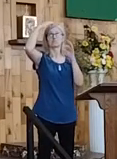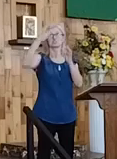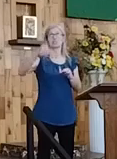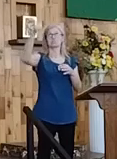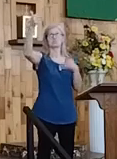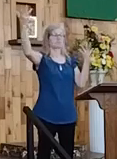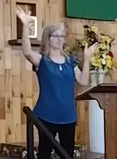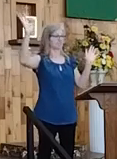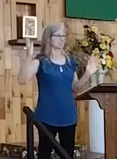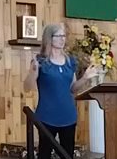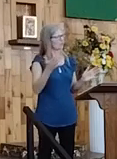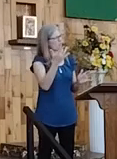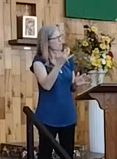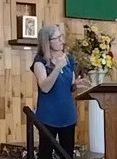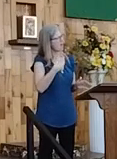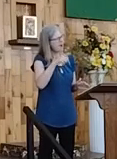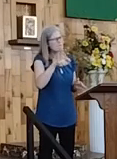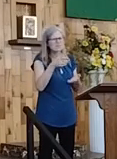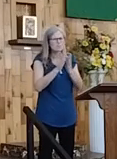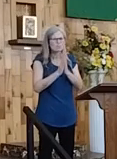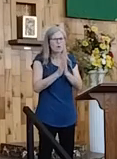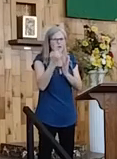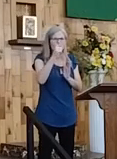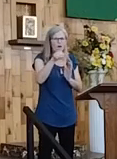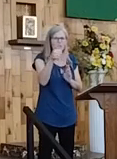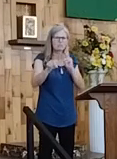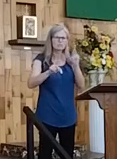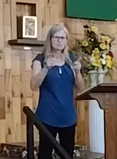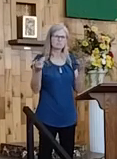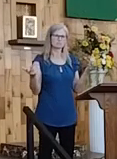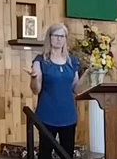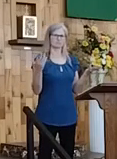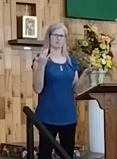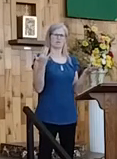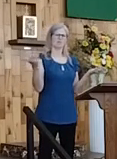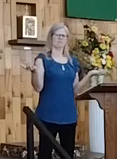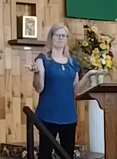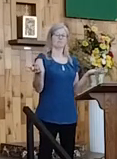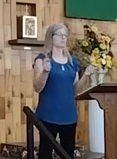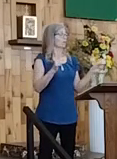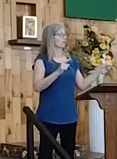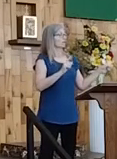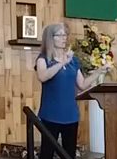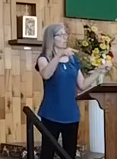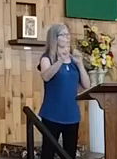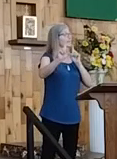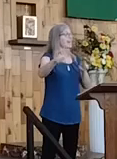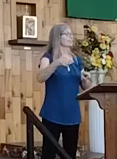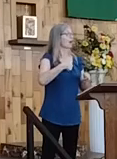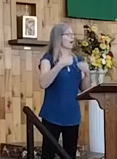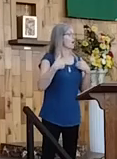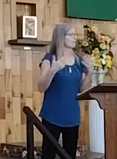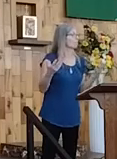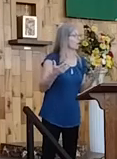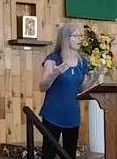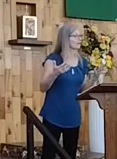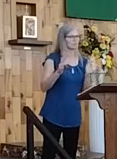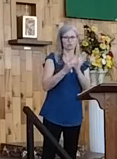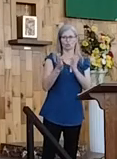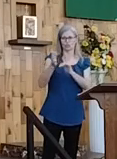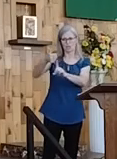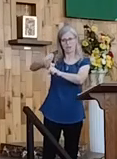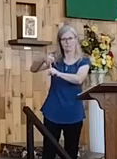So why should we be praying? And the only answer I have for that is Jesus prayed. That's